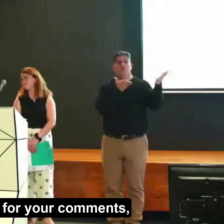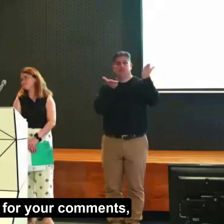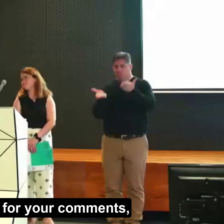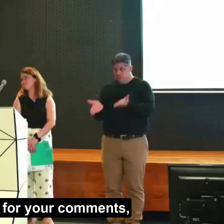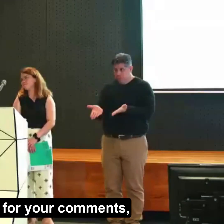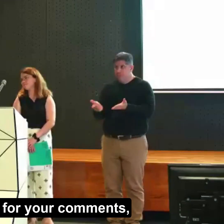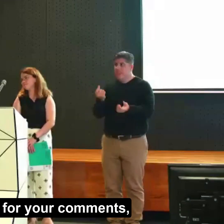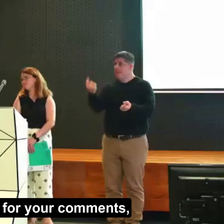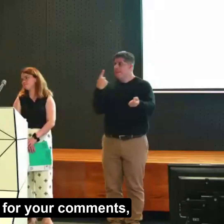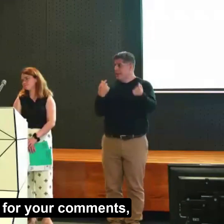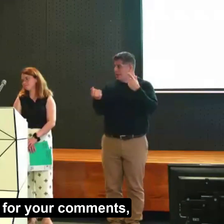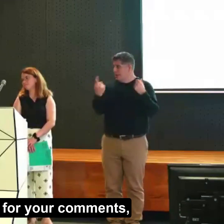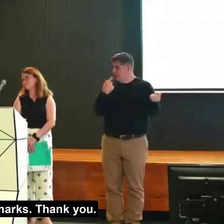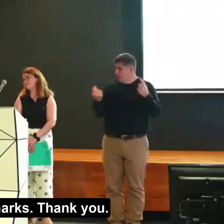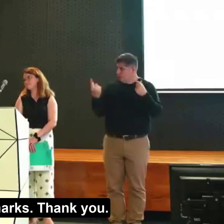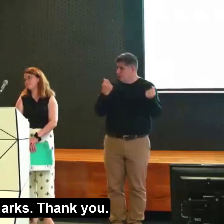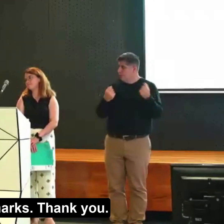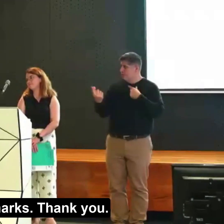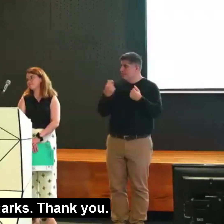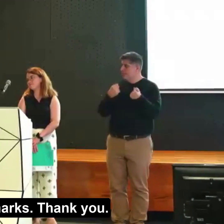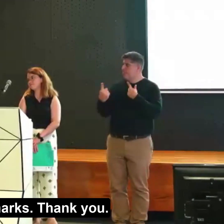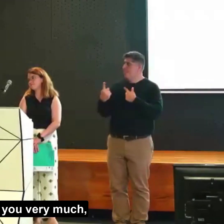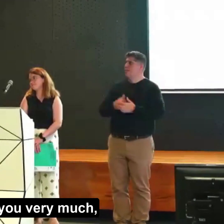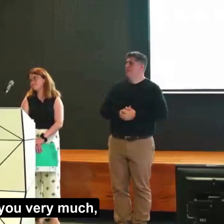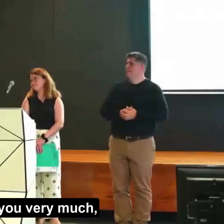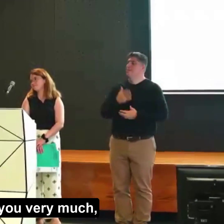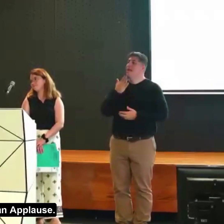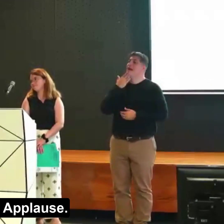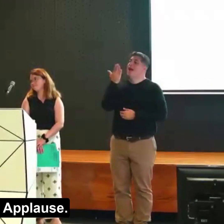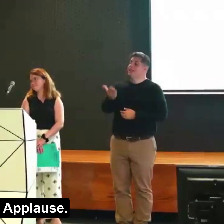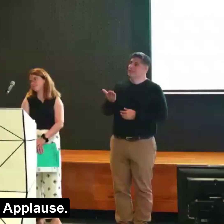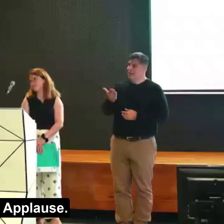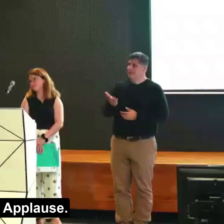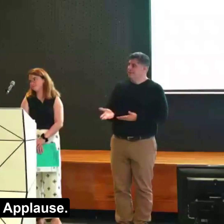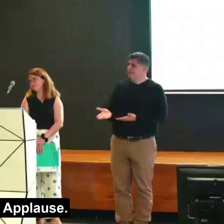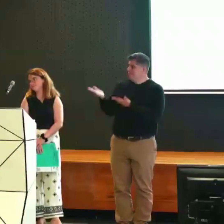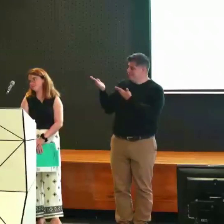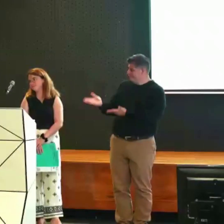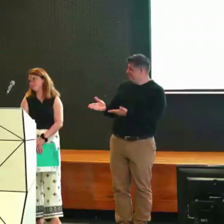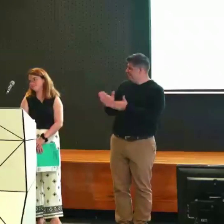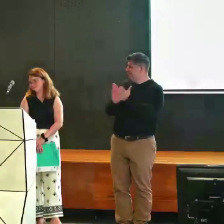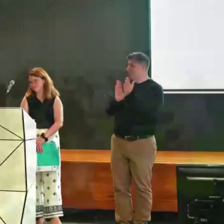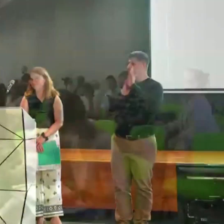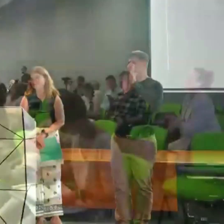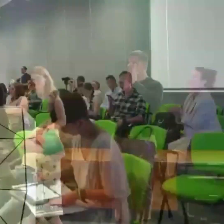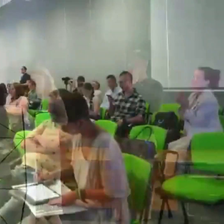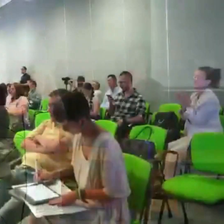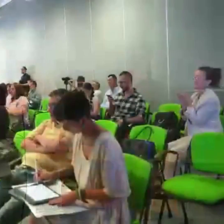We're here for your comments, your remarks. Thank you very much, and an applause.